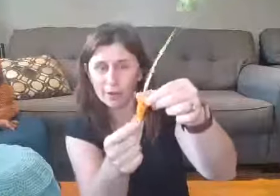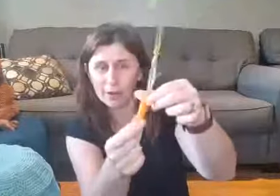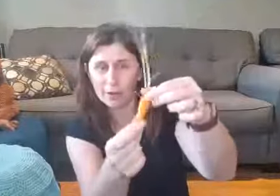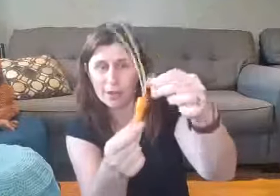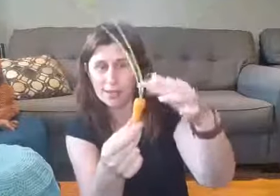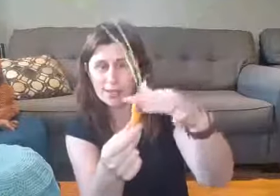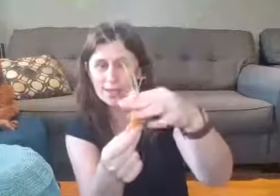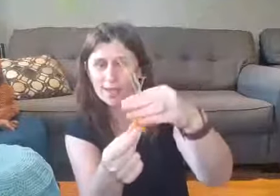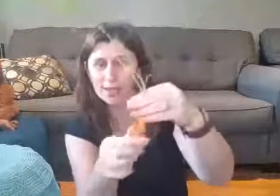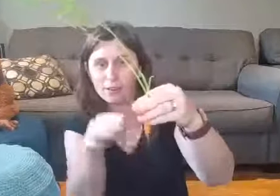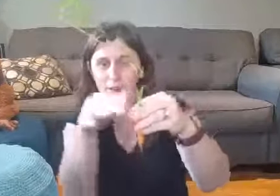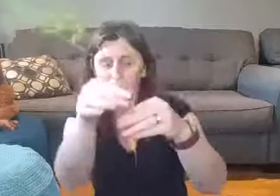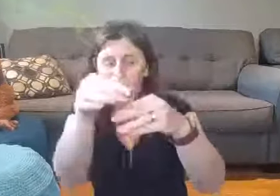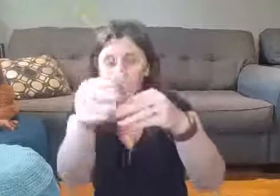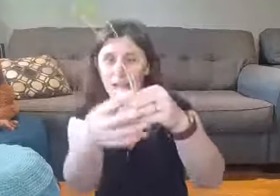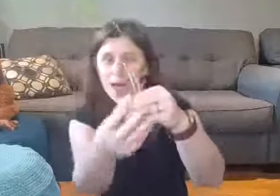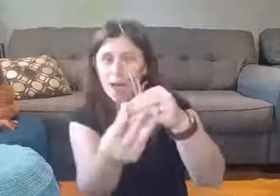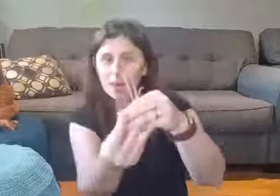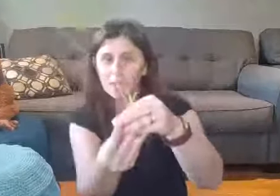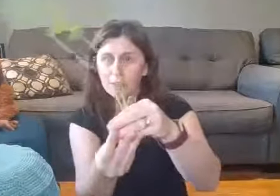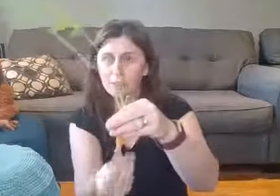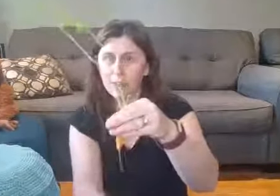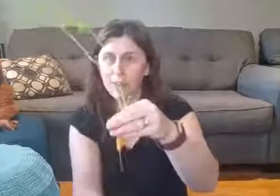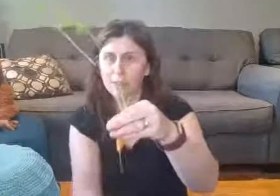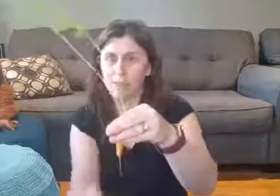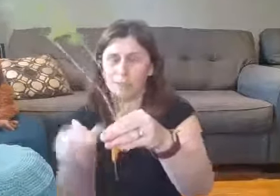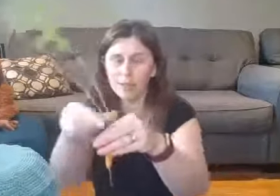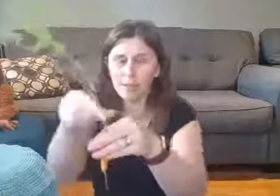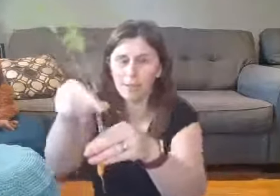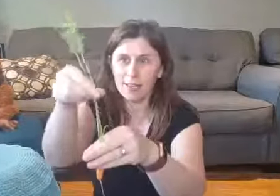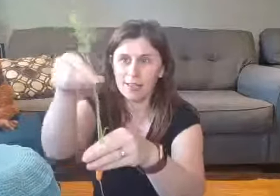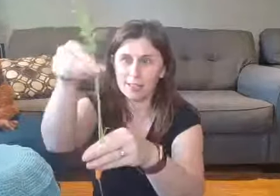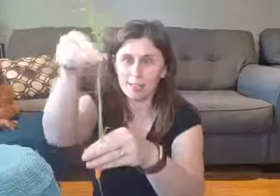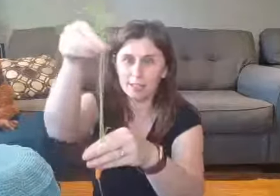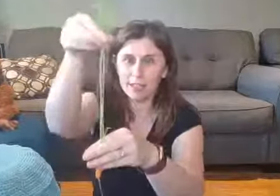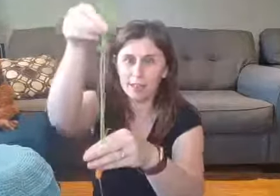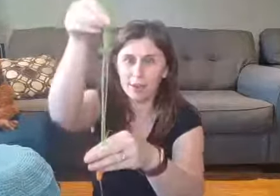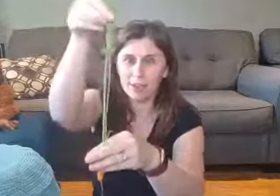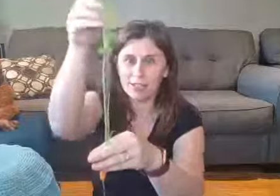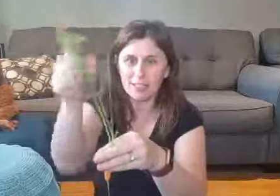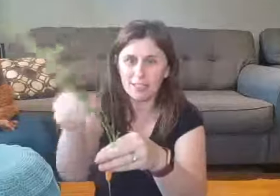we eat, it grows under the ground. And this green part sticks up.